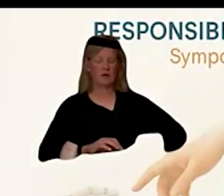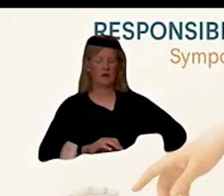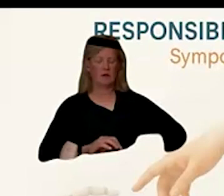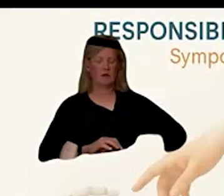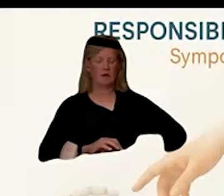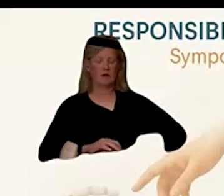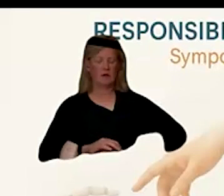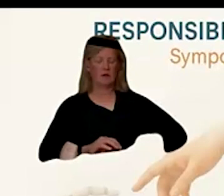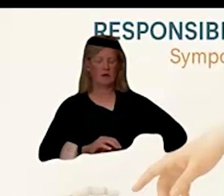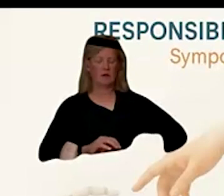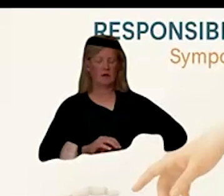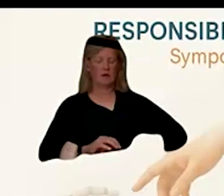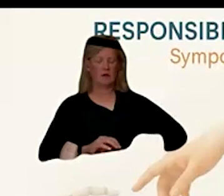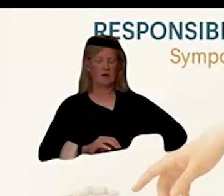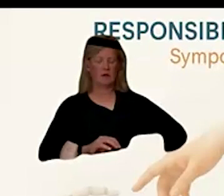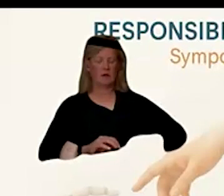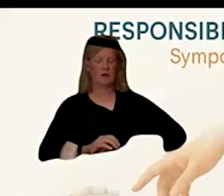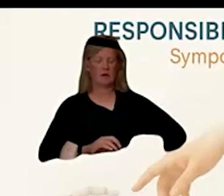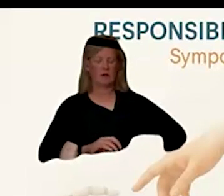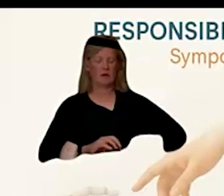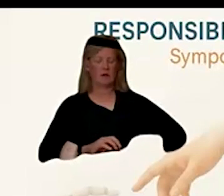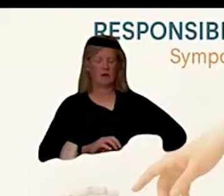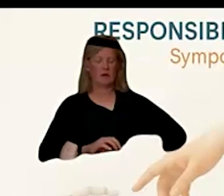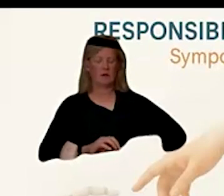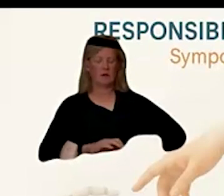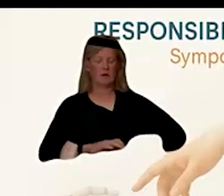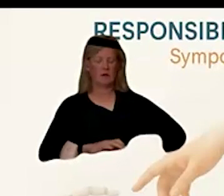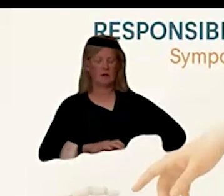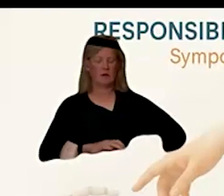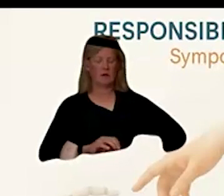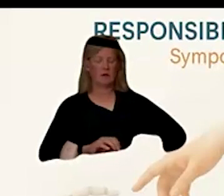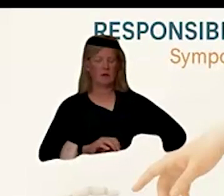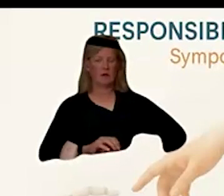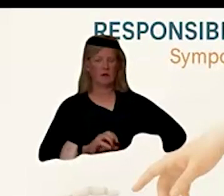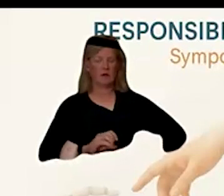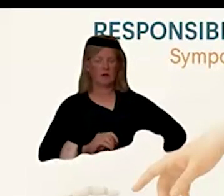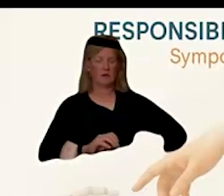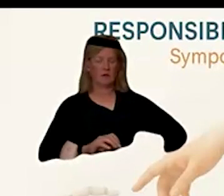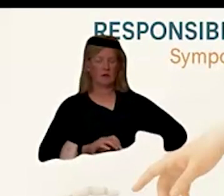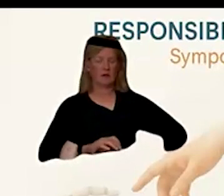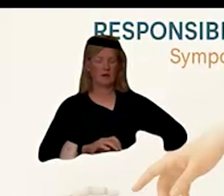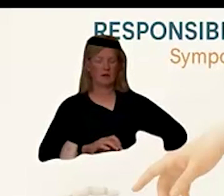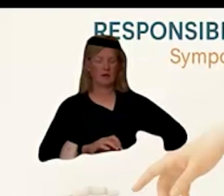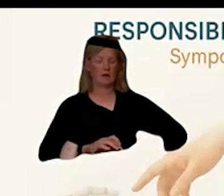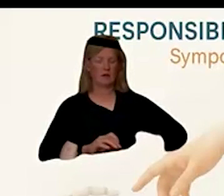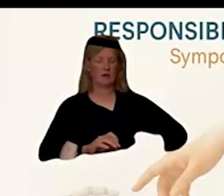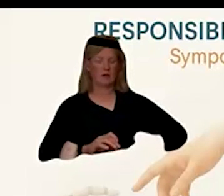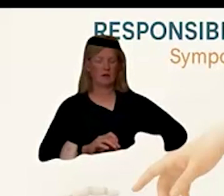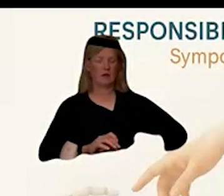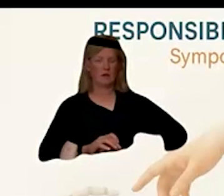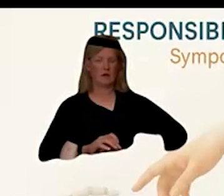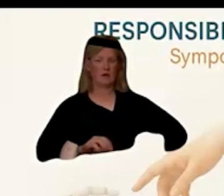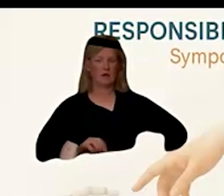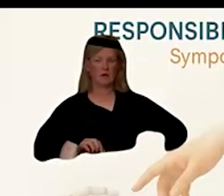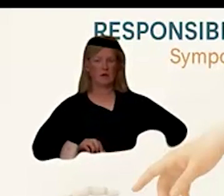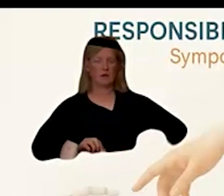is the issue of protecting the commons. And I think this is something that's sort of novel that the data commons framework brings to the conversation of using